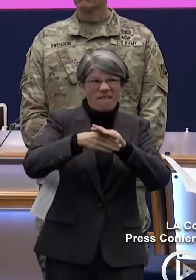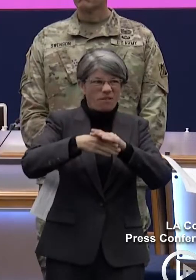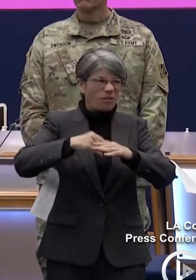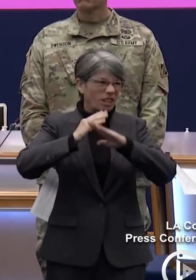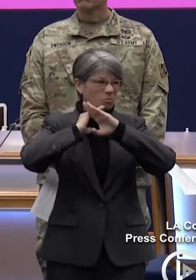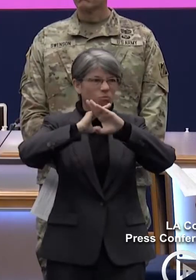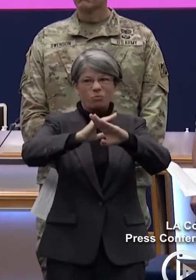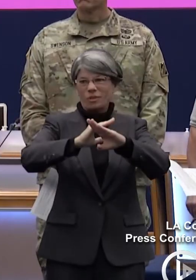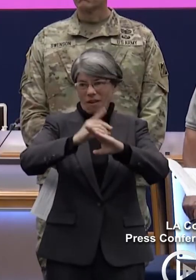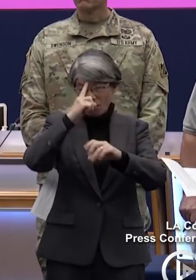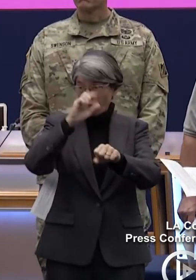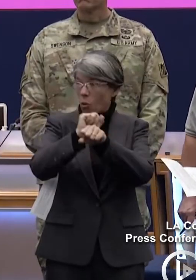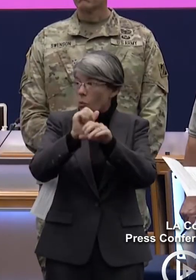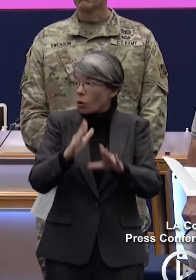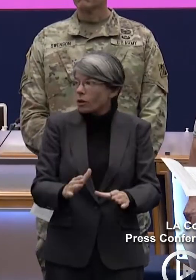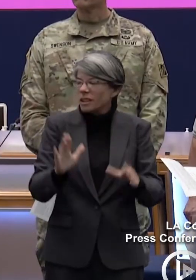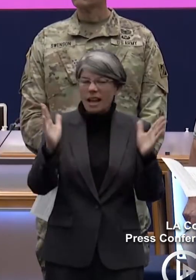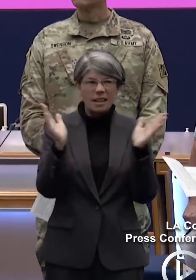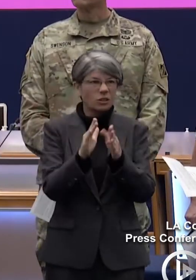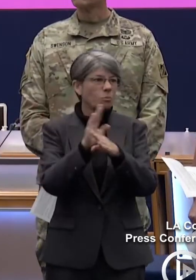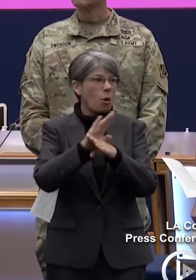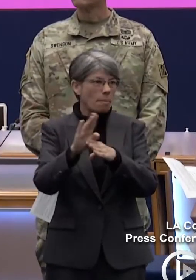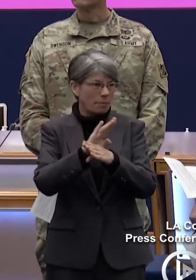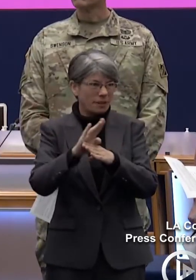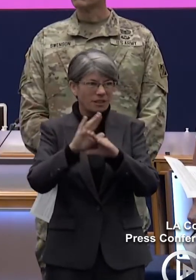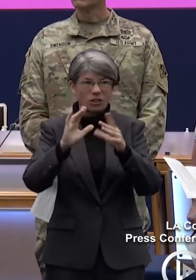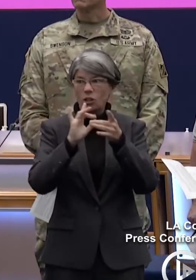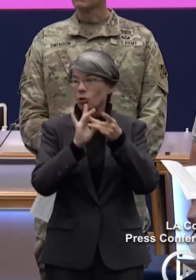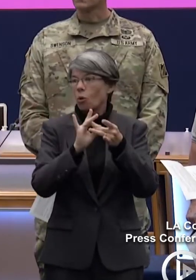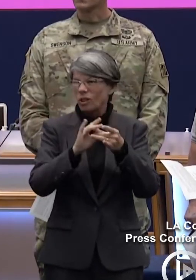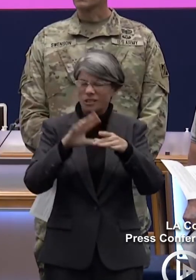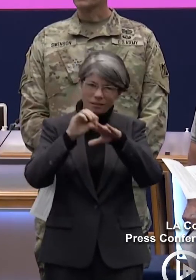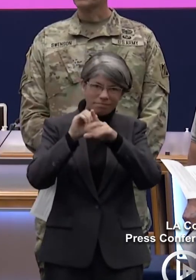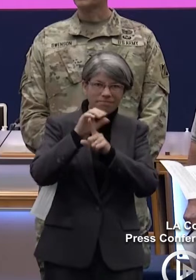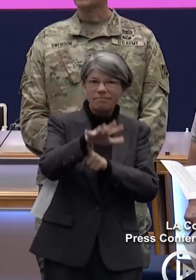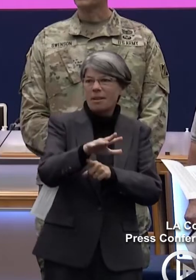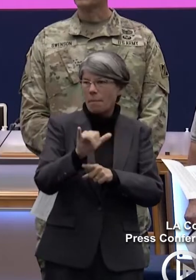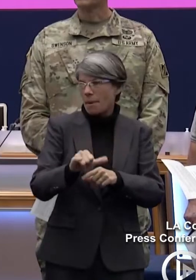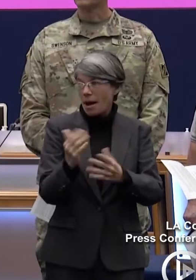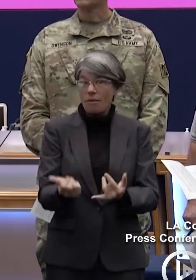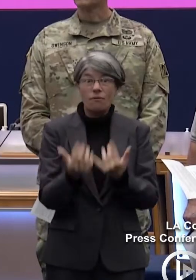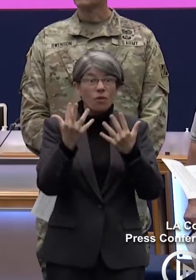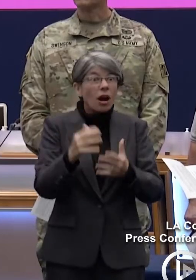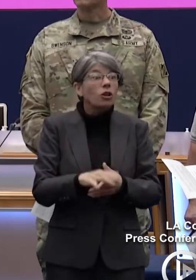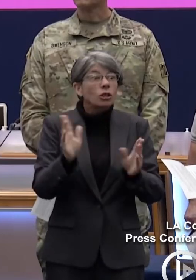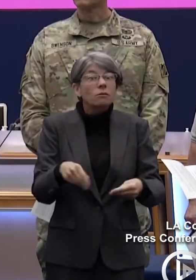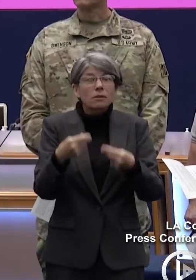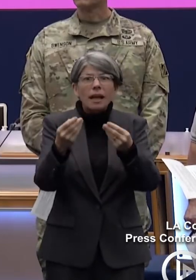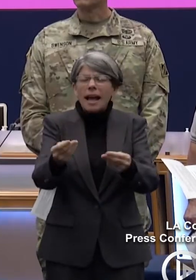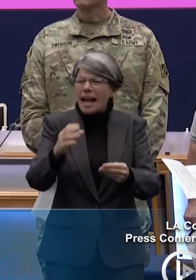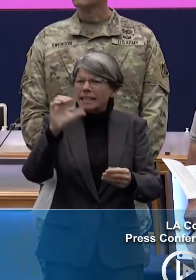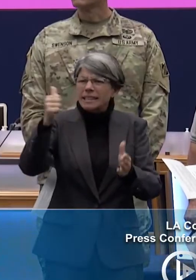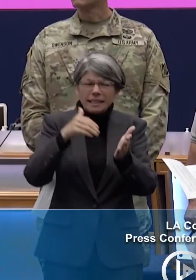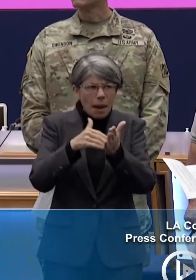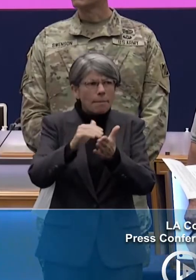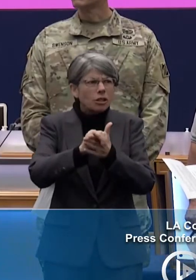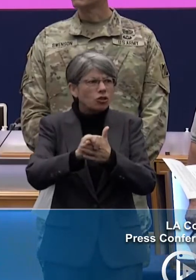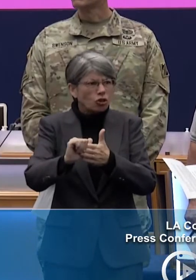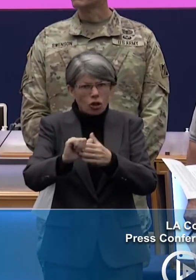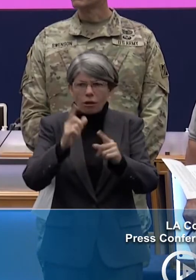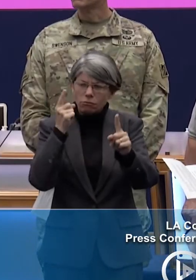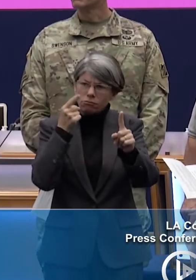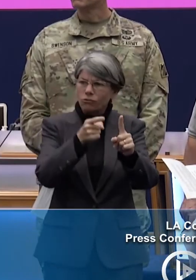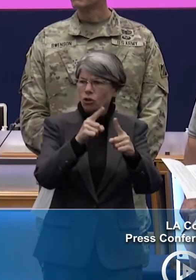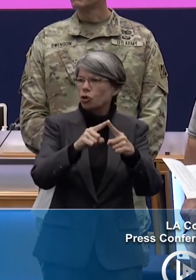protection for workers and small business owners impacted by the fire. This motion includes $10 million